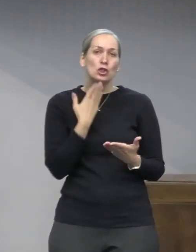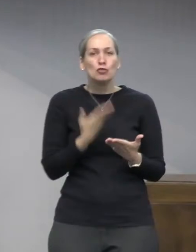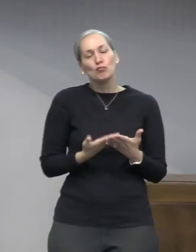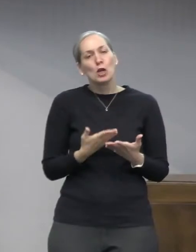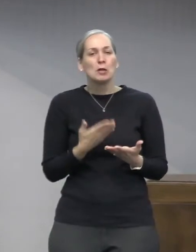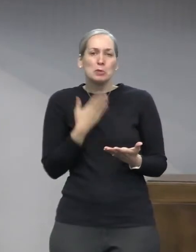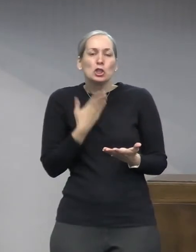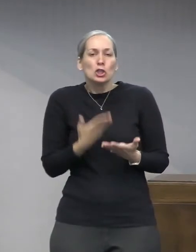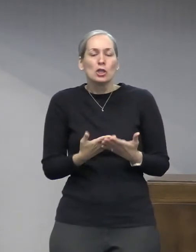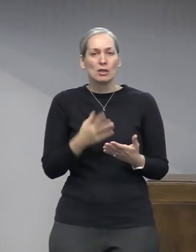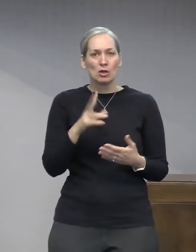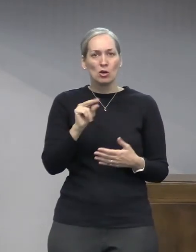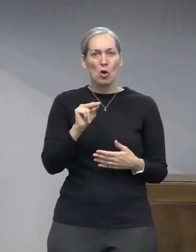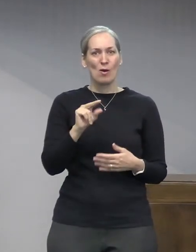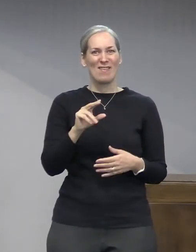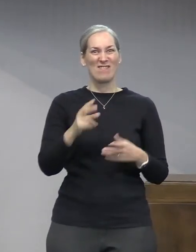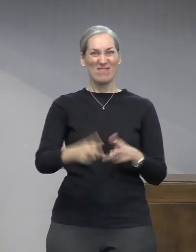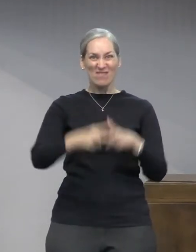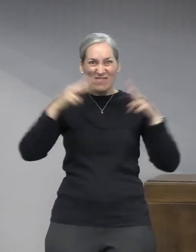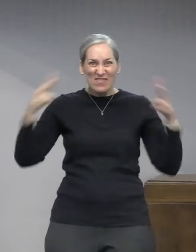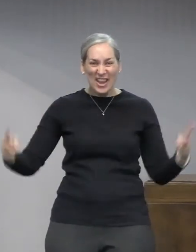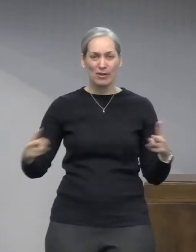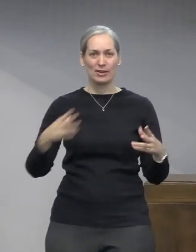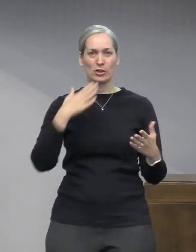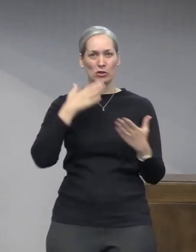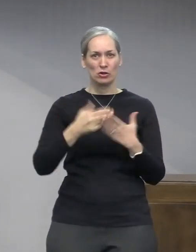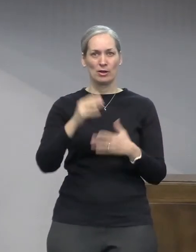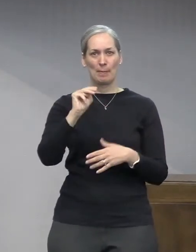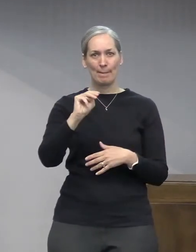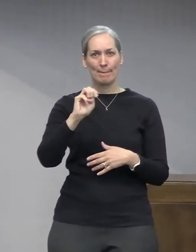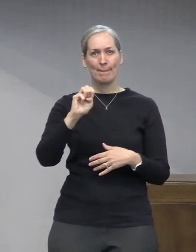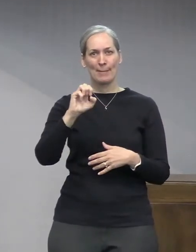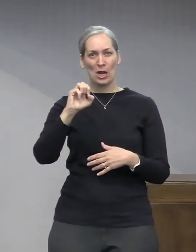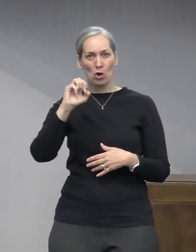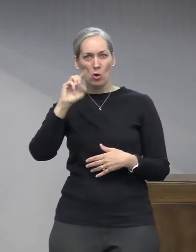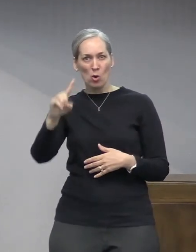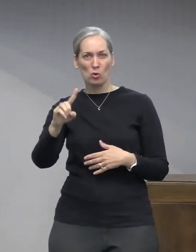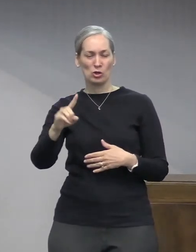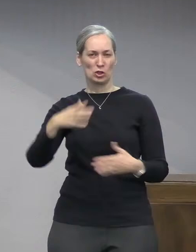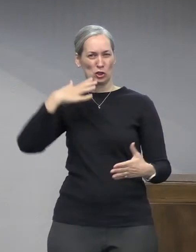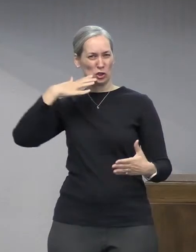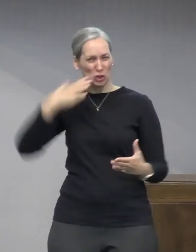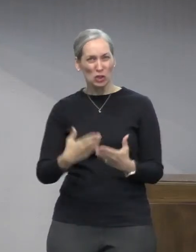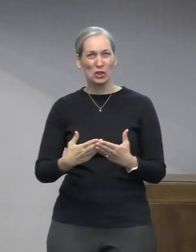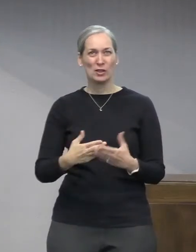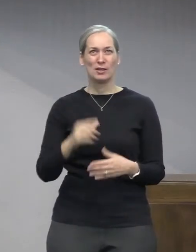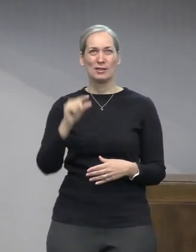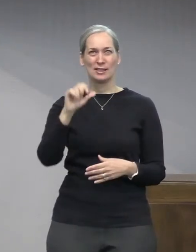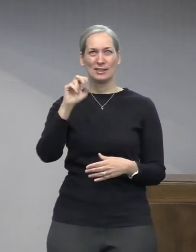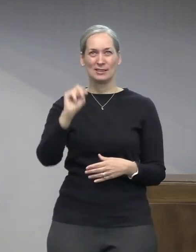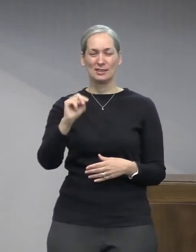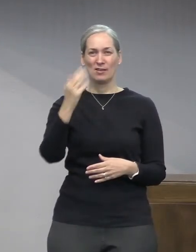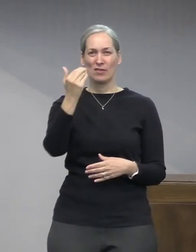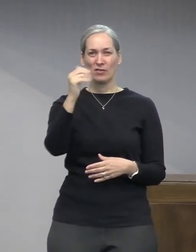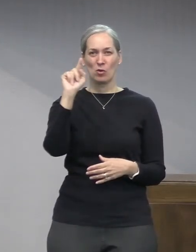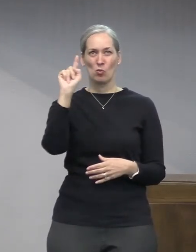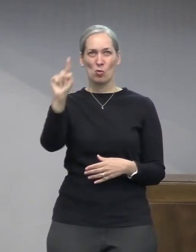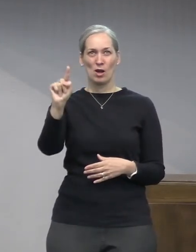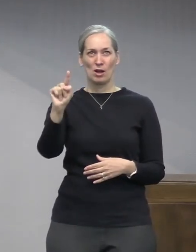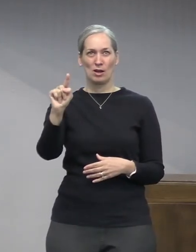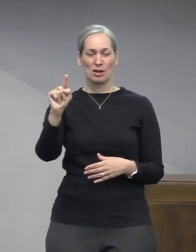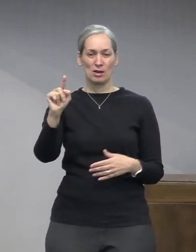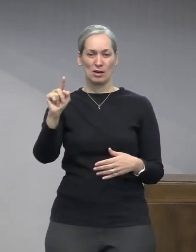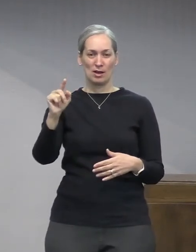It was very good. Another text, Genesis 15:1. The Lord says to Abram, "Fear not,